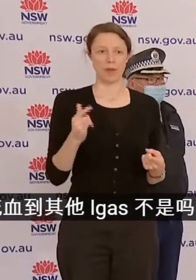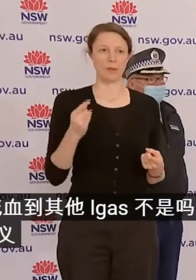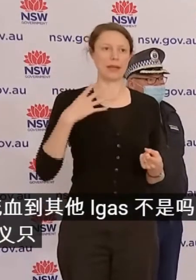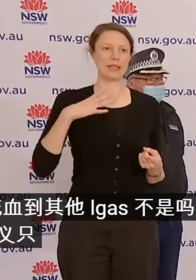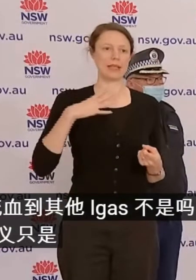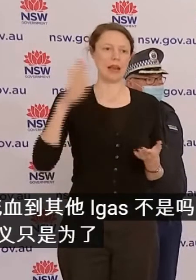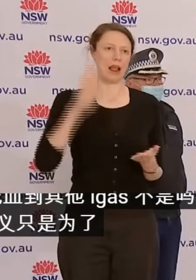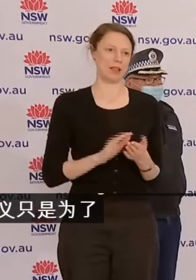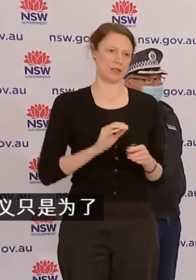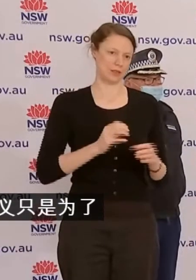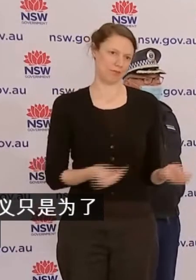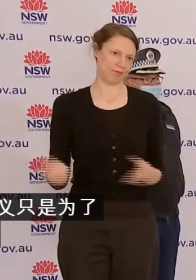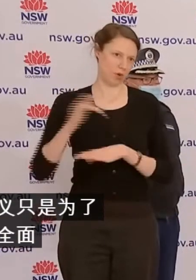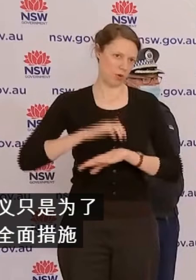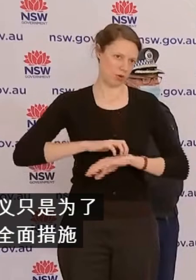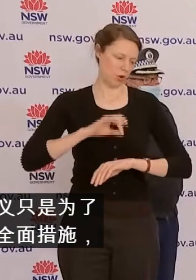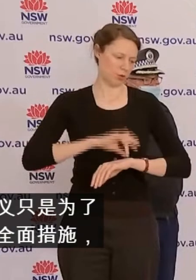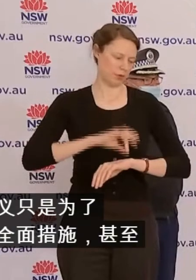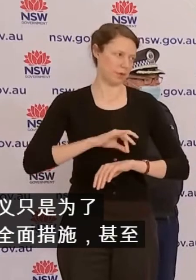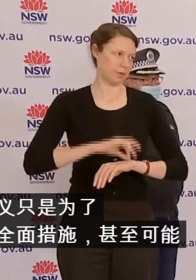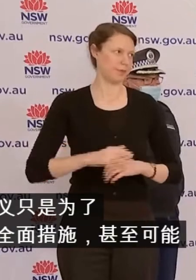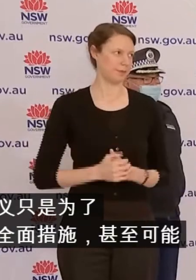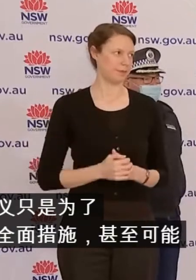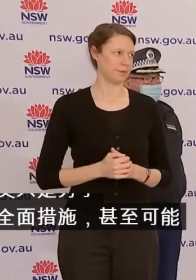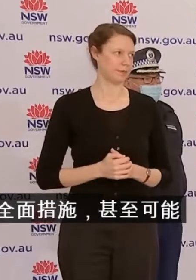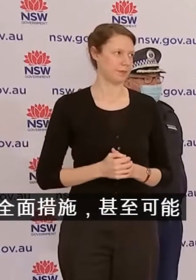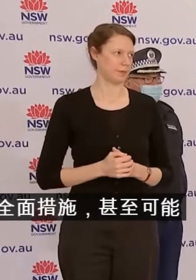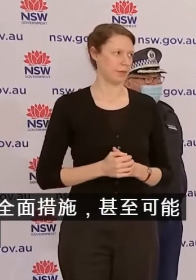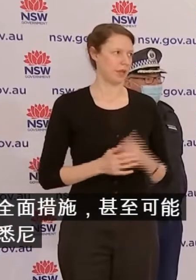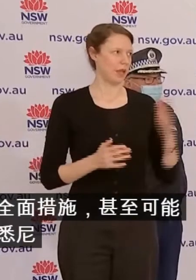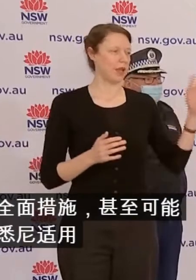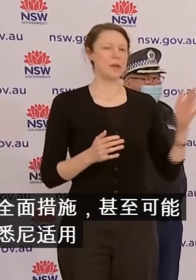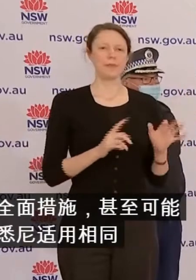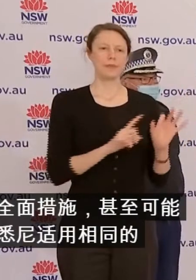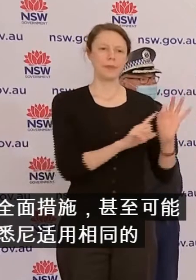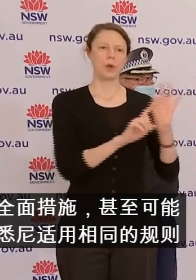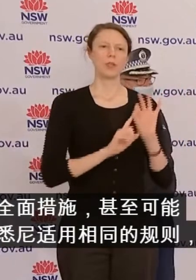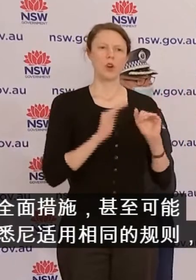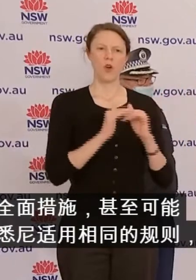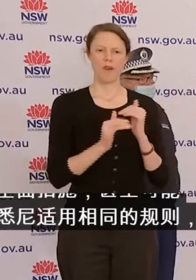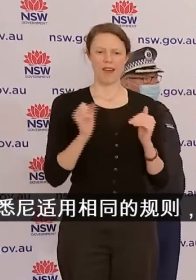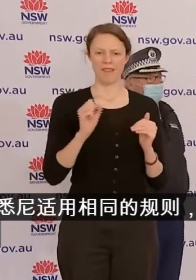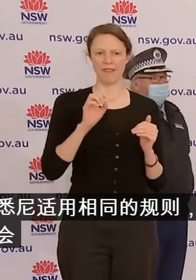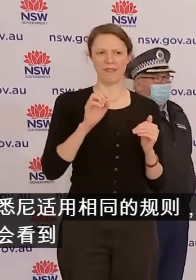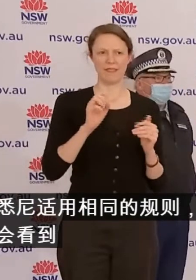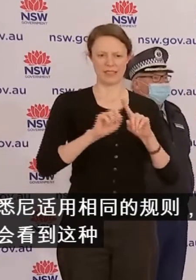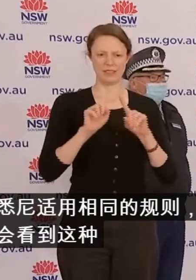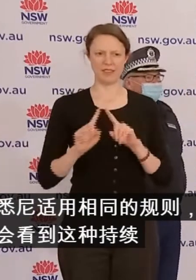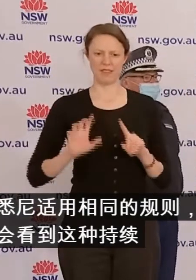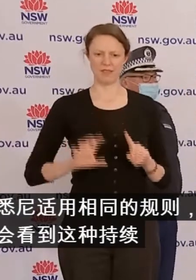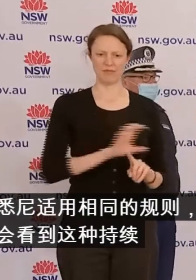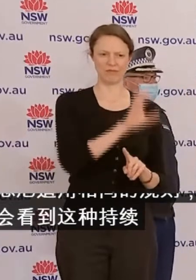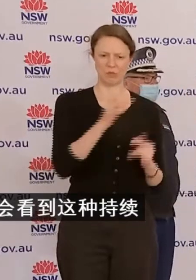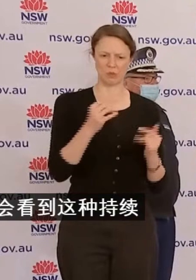more sense now just to have a blanket approach across Sydney, maybe even just metropolitan Sydney, same rules apply so we don't see